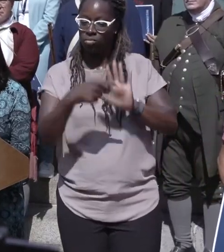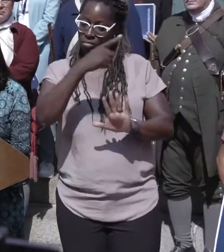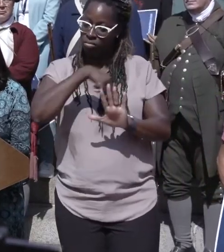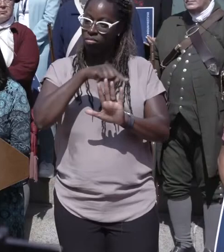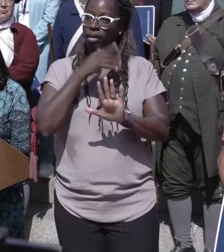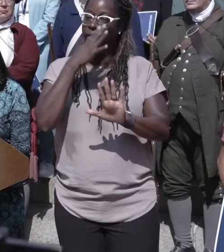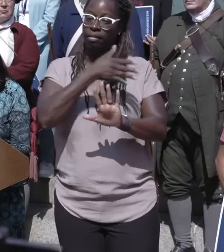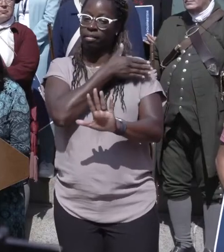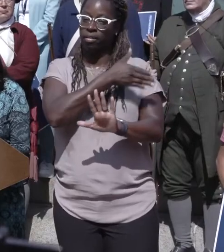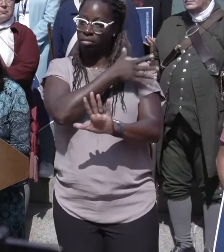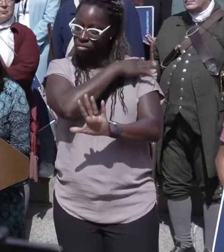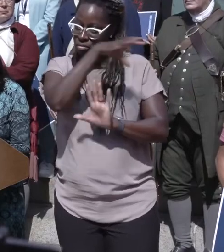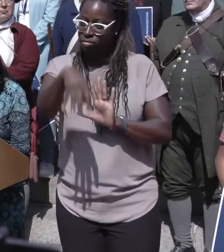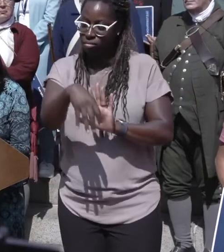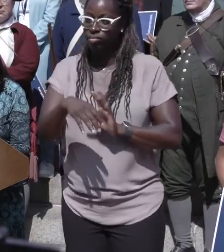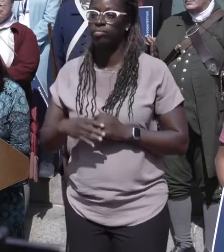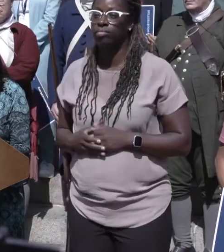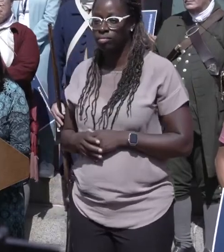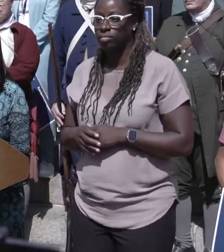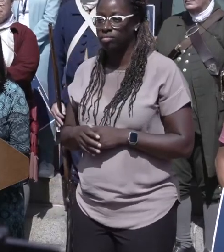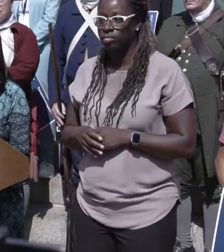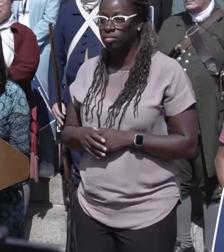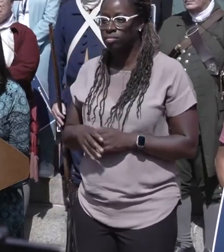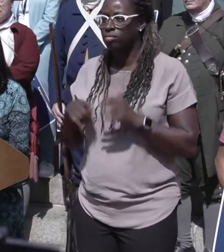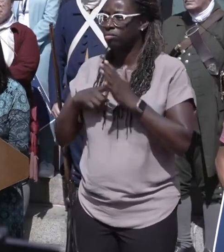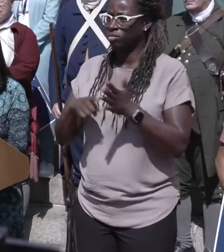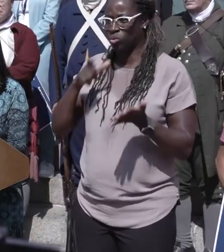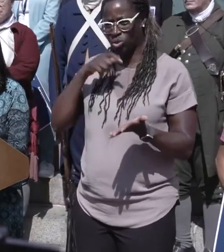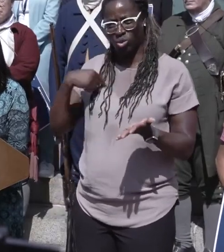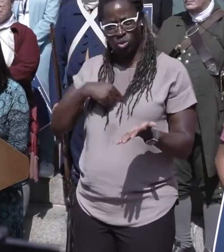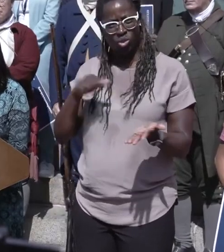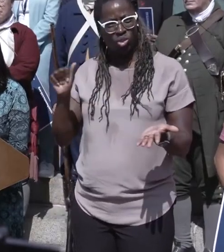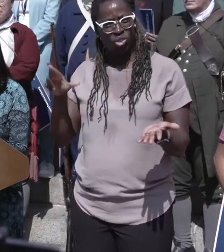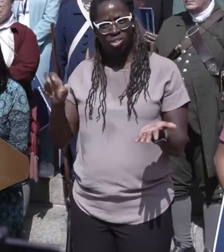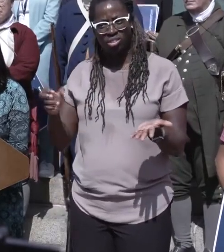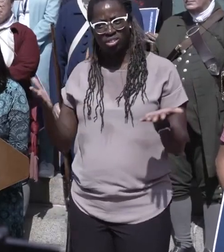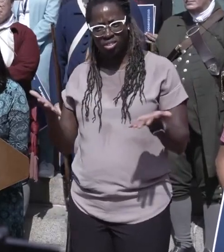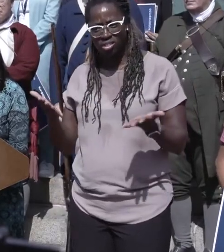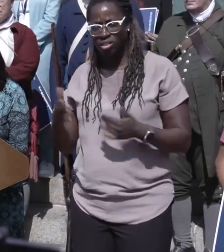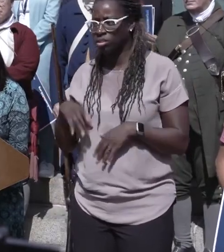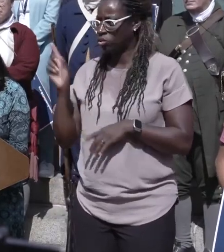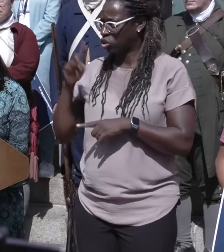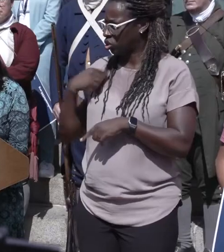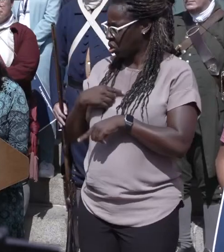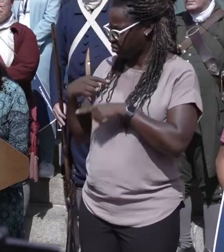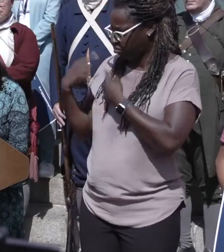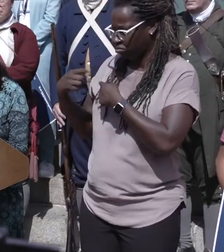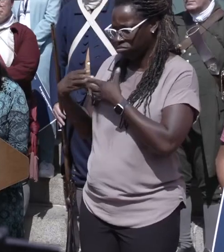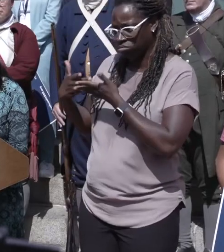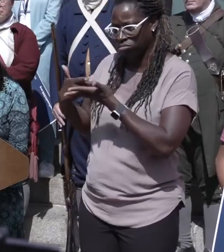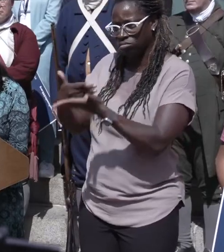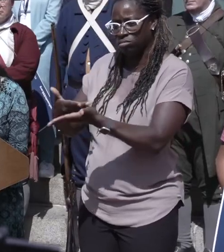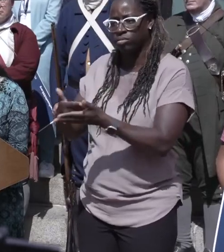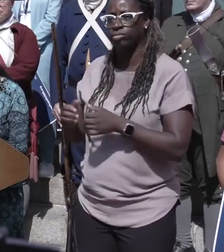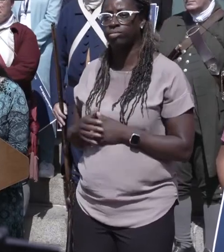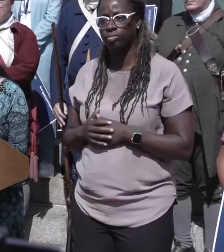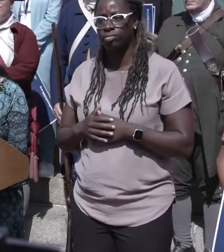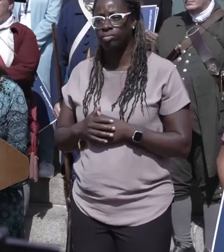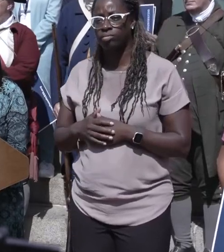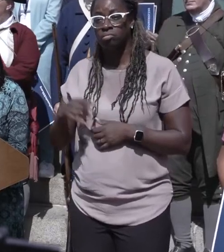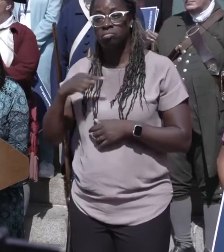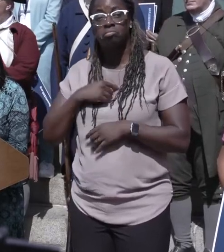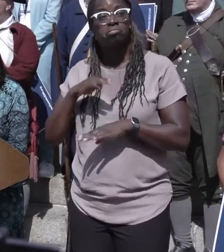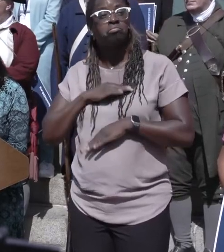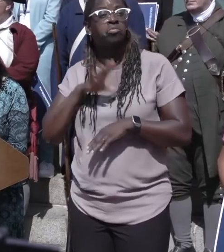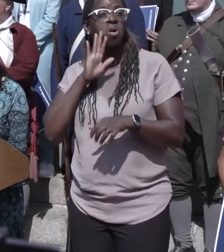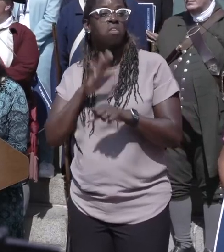going. This is a city and a commonwealth that have always been at the forefront. We've never been content to just read along as the